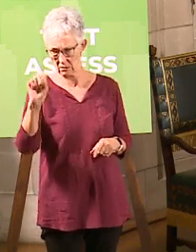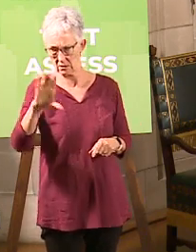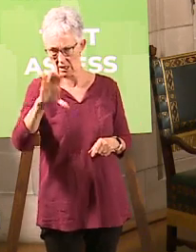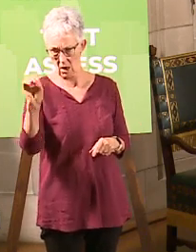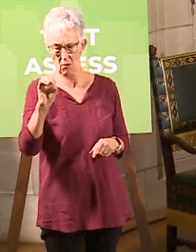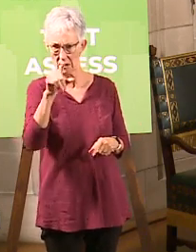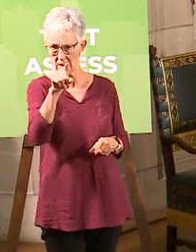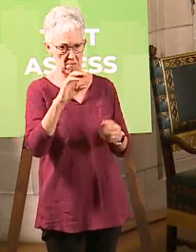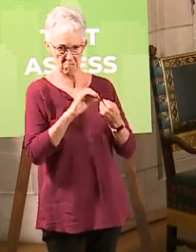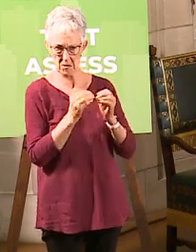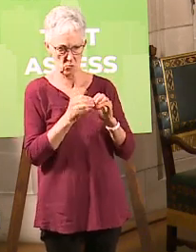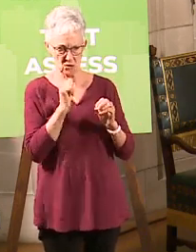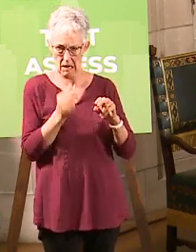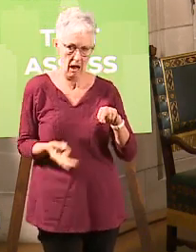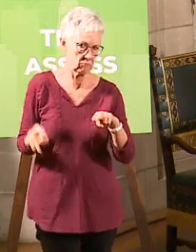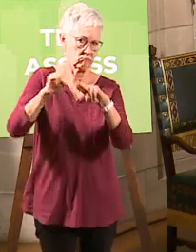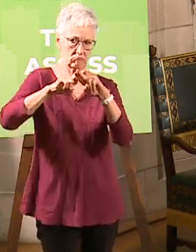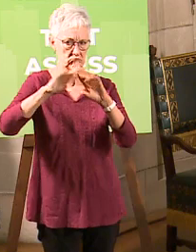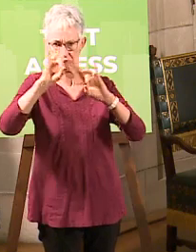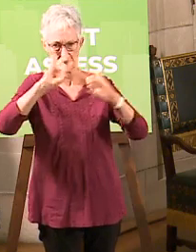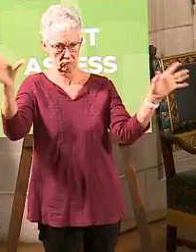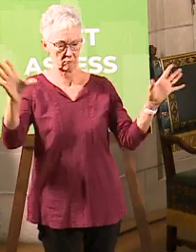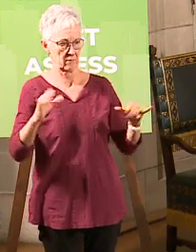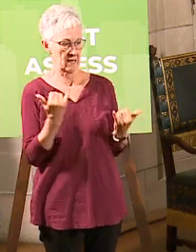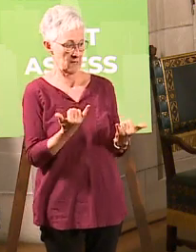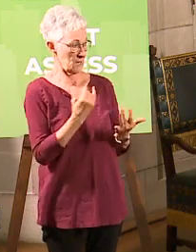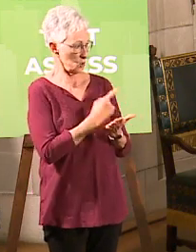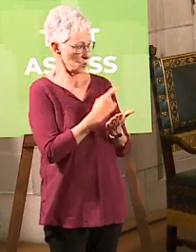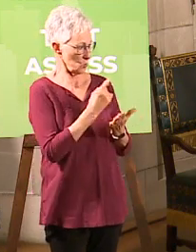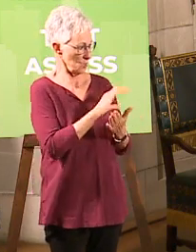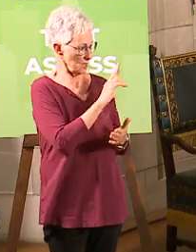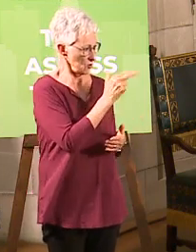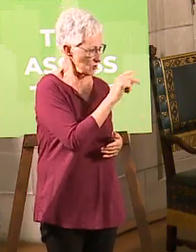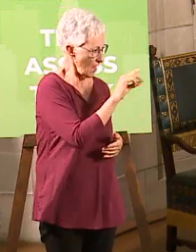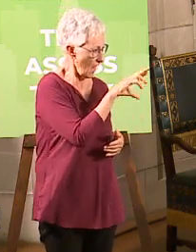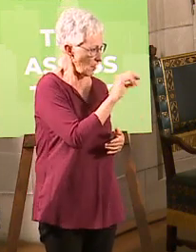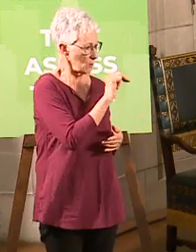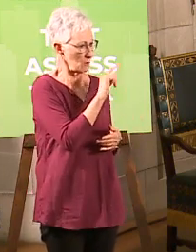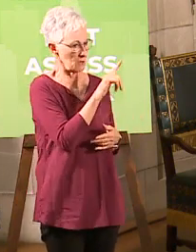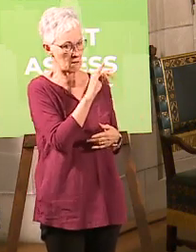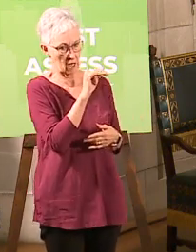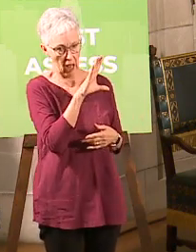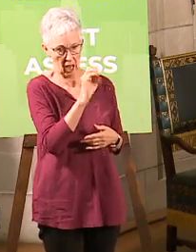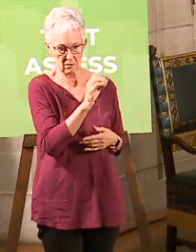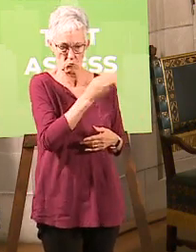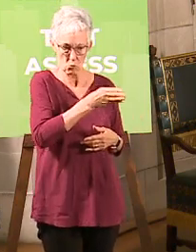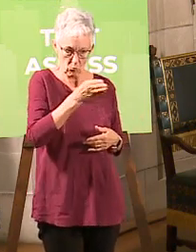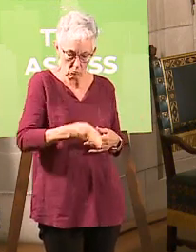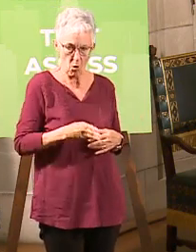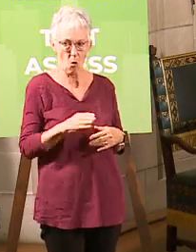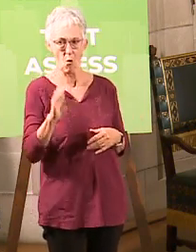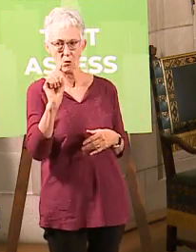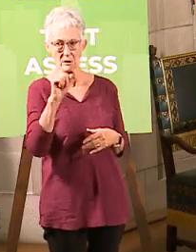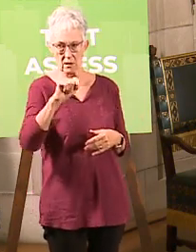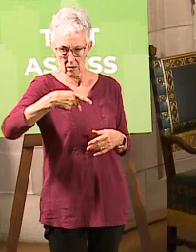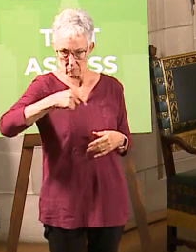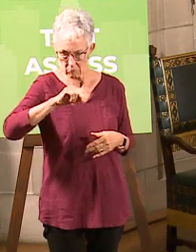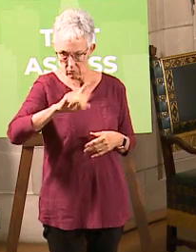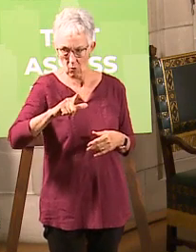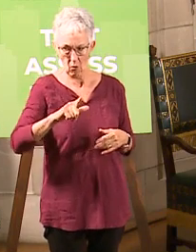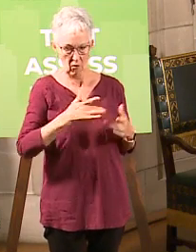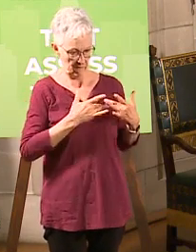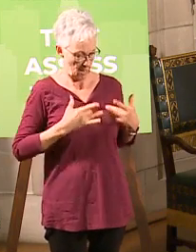that is something that we can do that is manageable within the current system. And certainly, as we've seen for the last 2 weeks or so, 3 weeks,